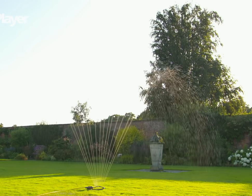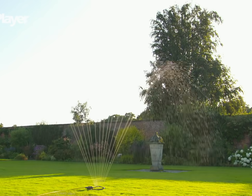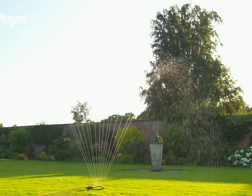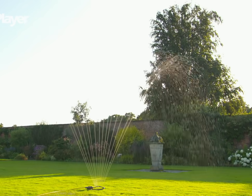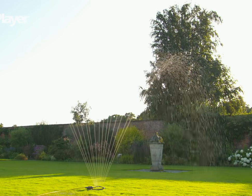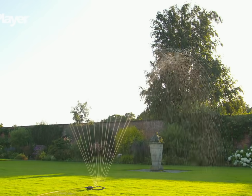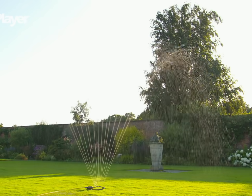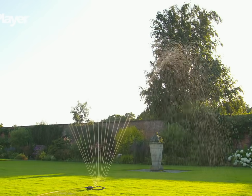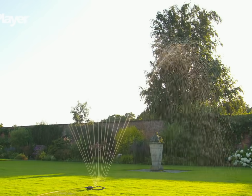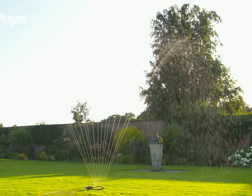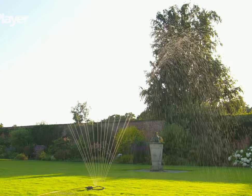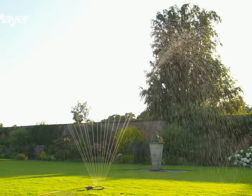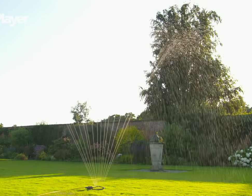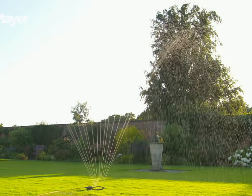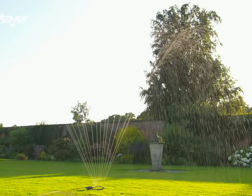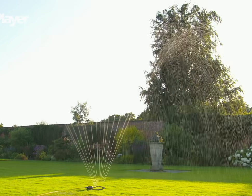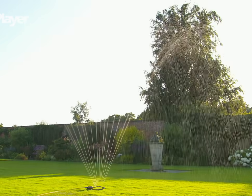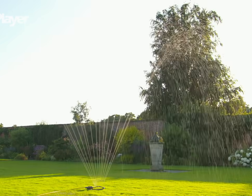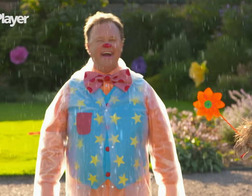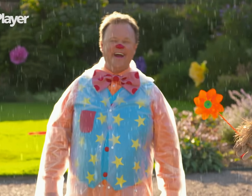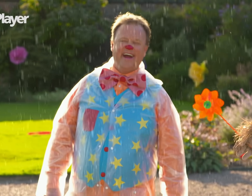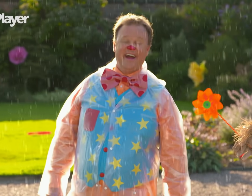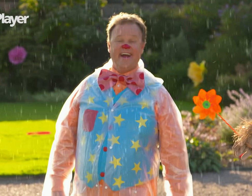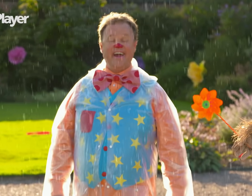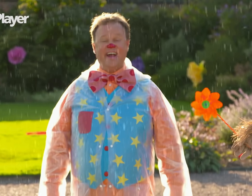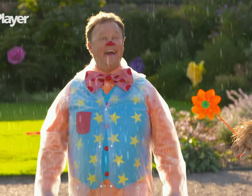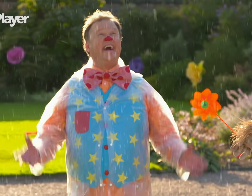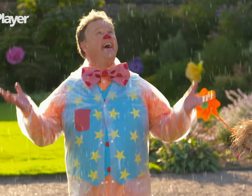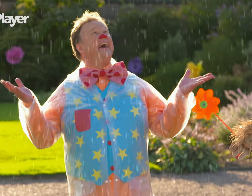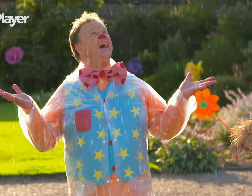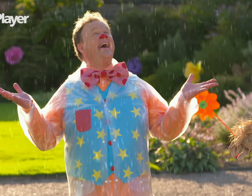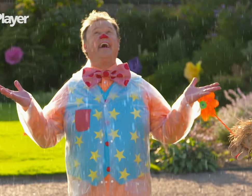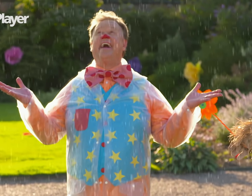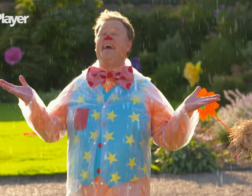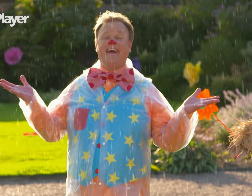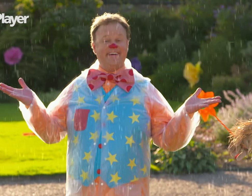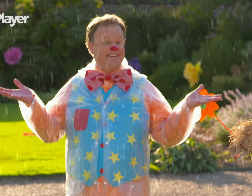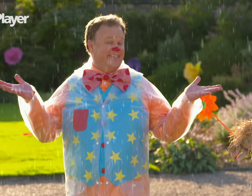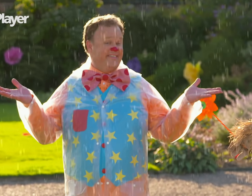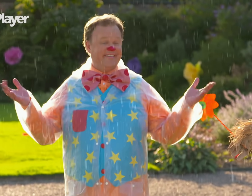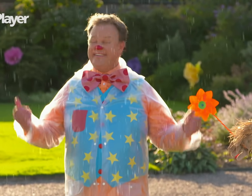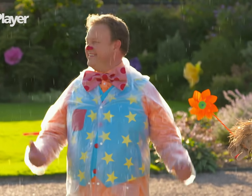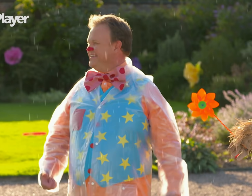Oh, Mr. Tumble, it wasn't raining after all. It was Grandad's garden